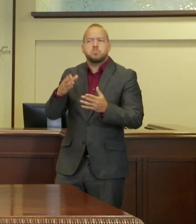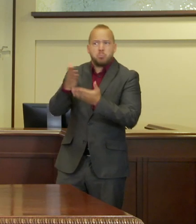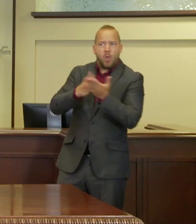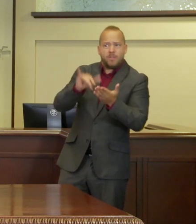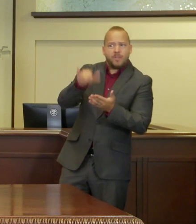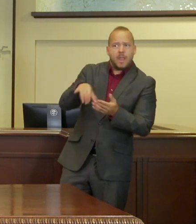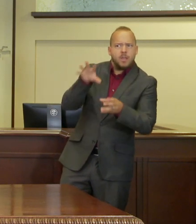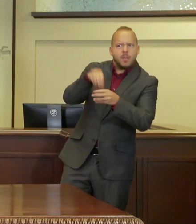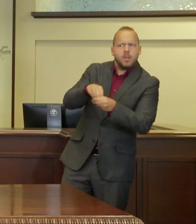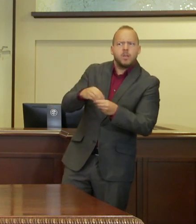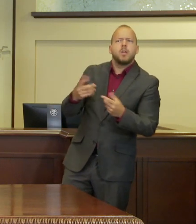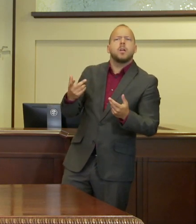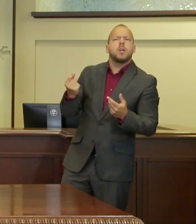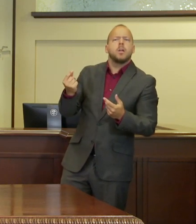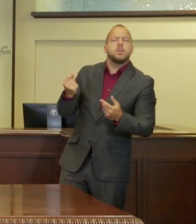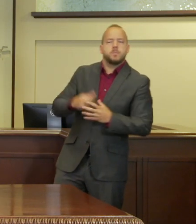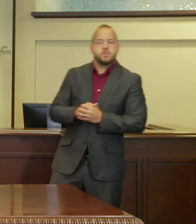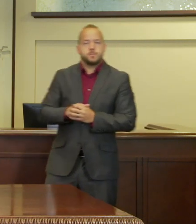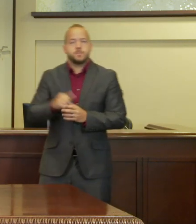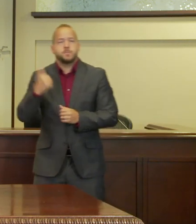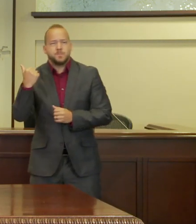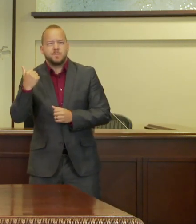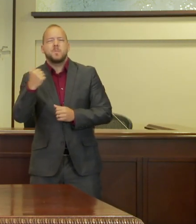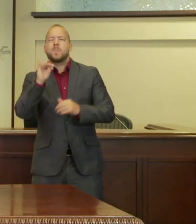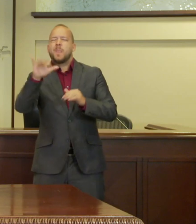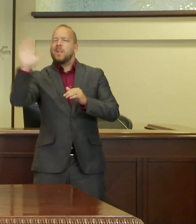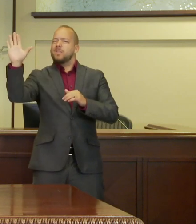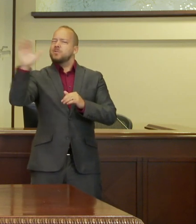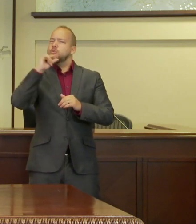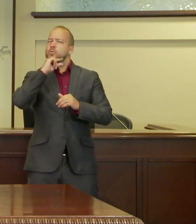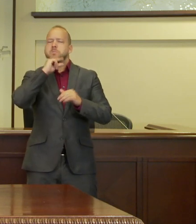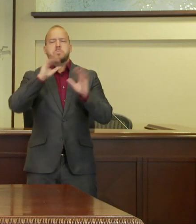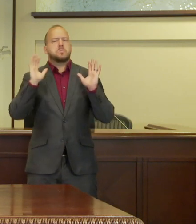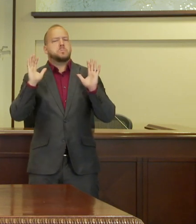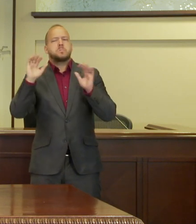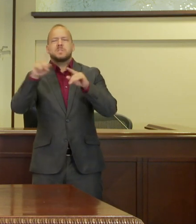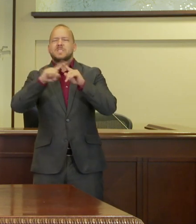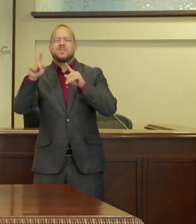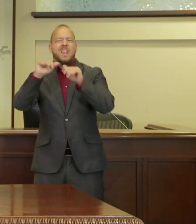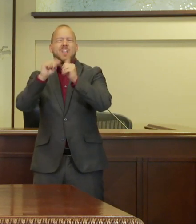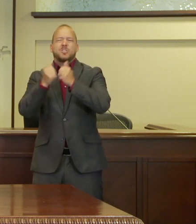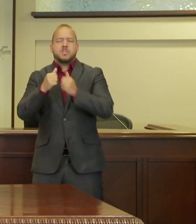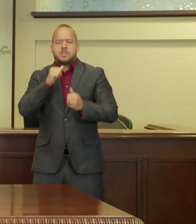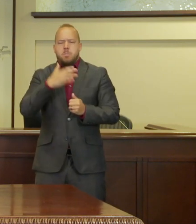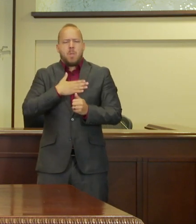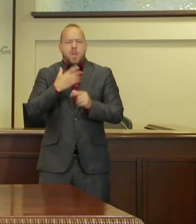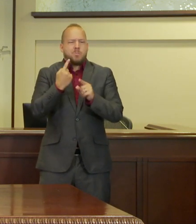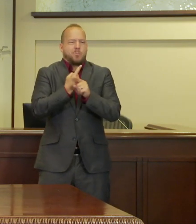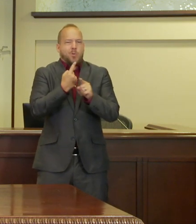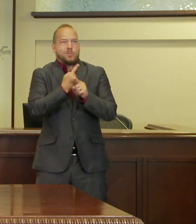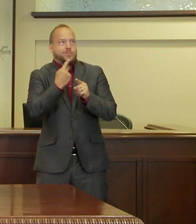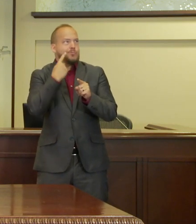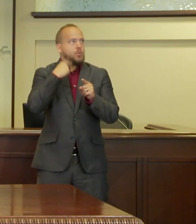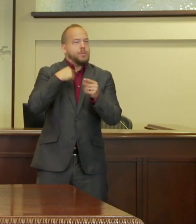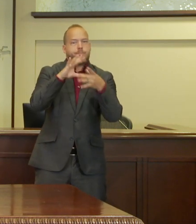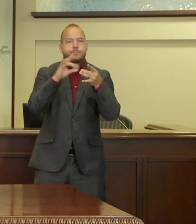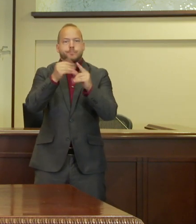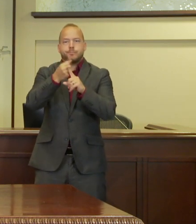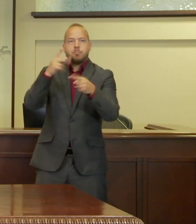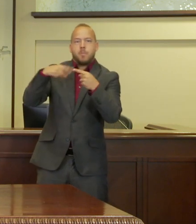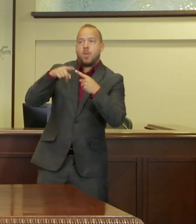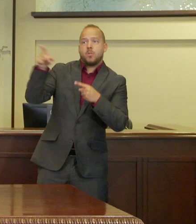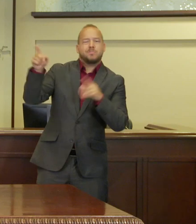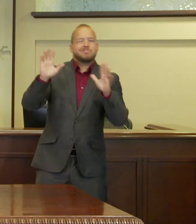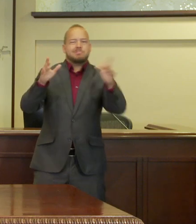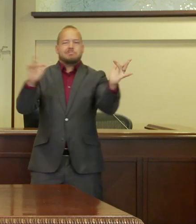Because that involved another agency, it's really not appropriate for me to give that information. I would recommend that you ask the